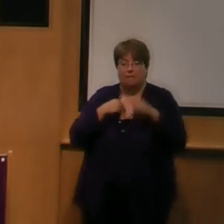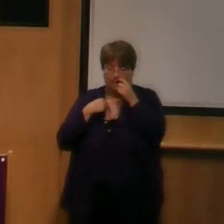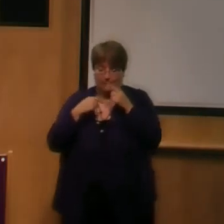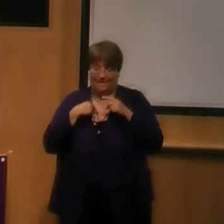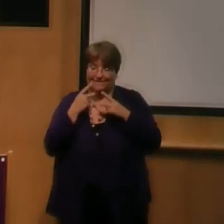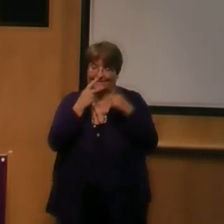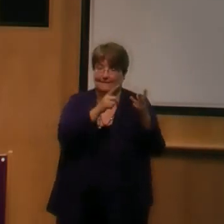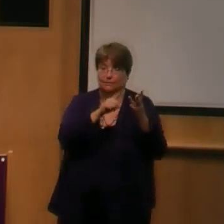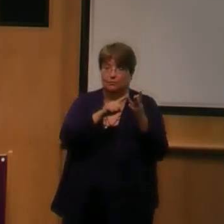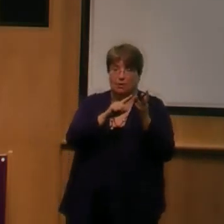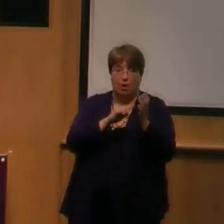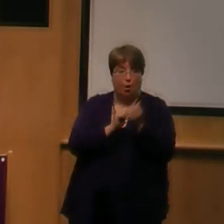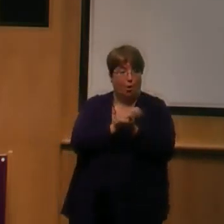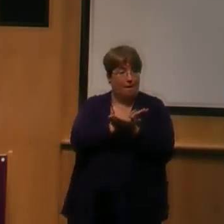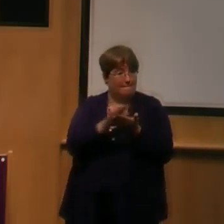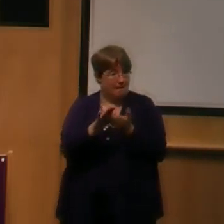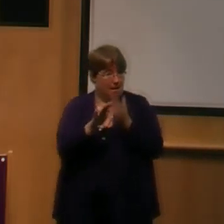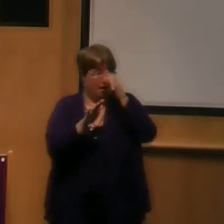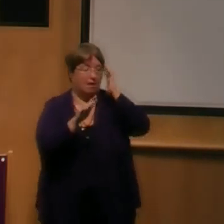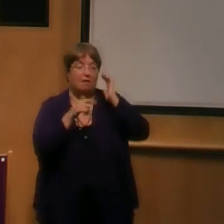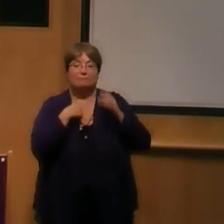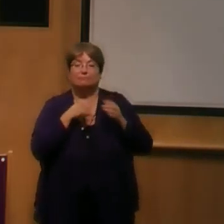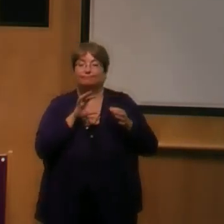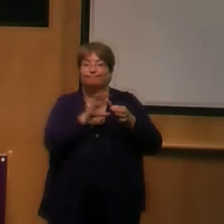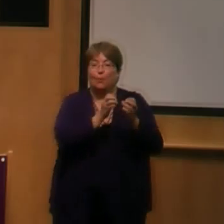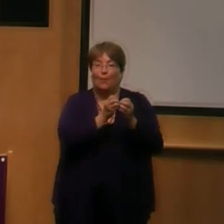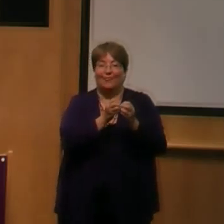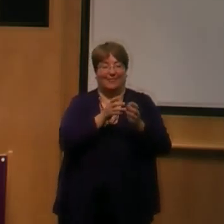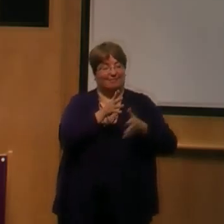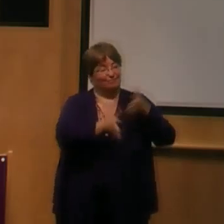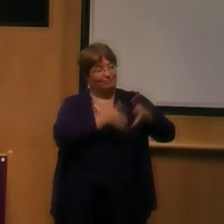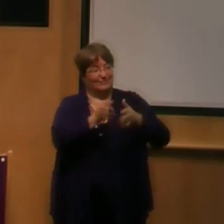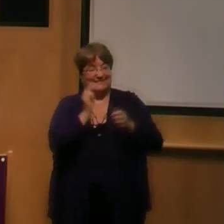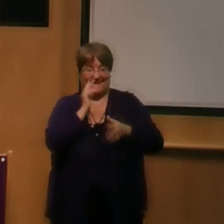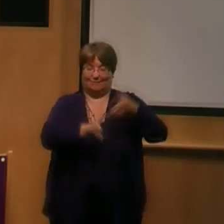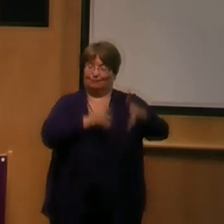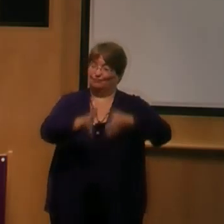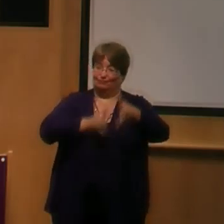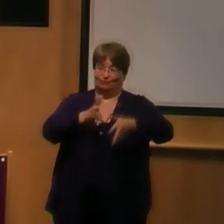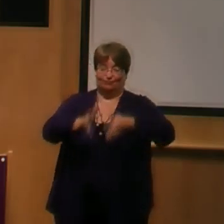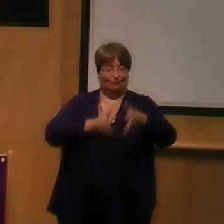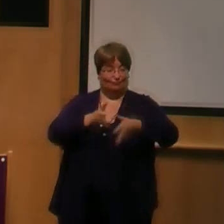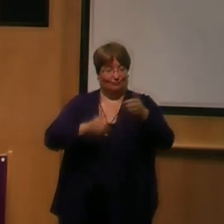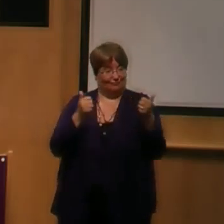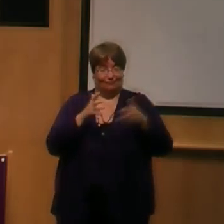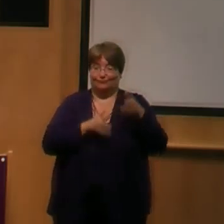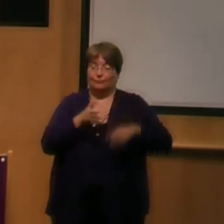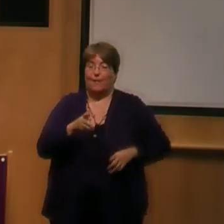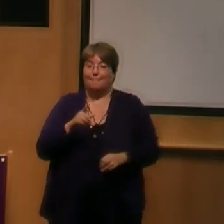you, which is we were visiting for an event, and it was a bit of a just sat